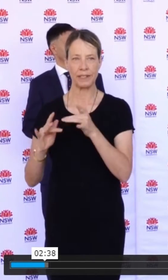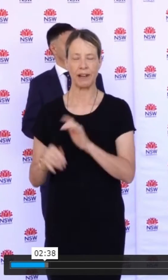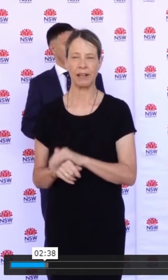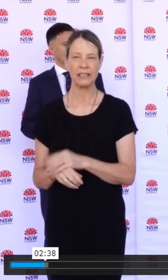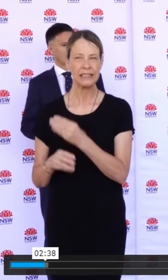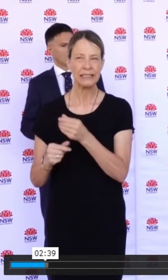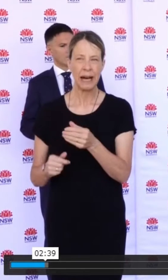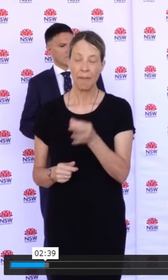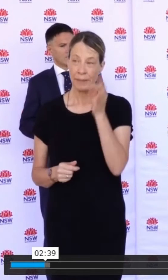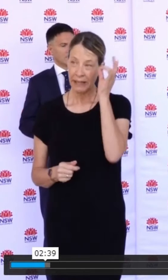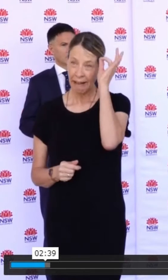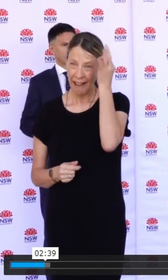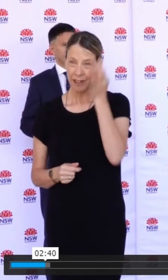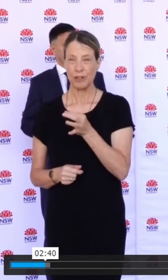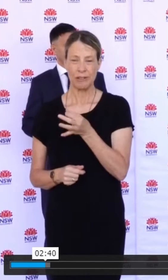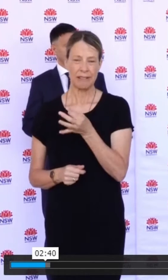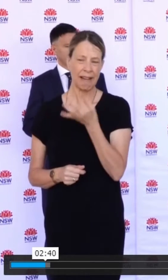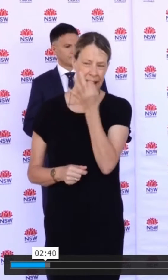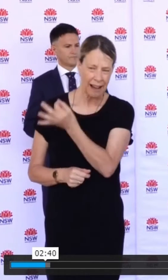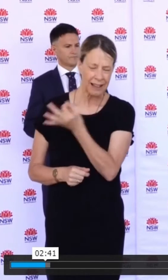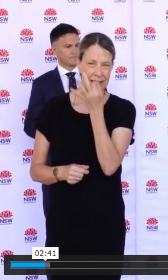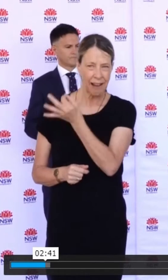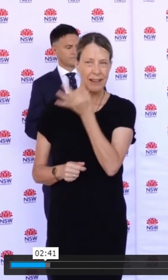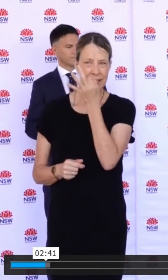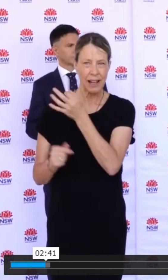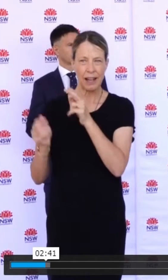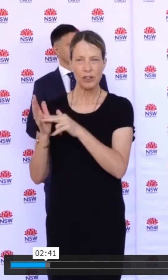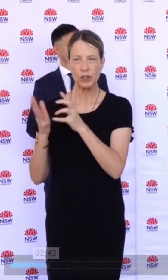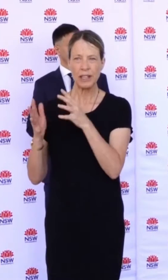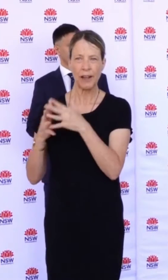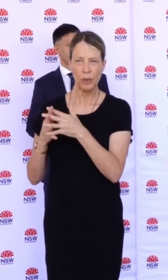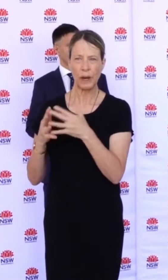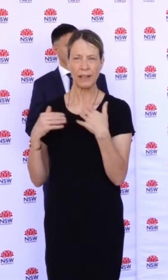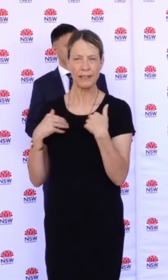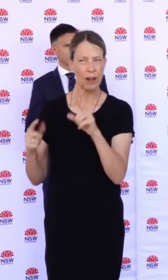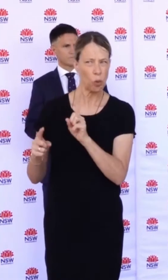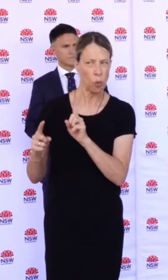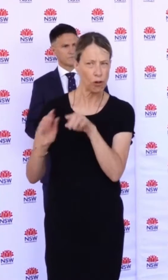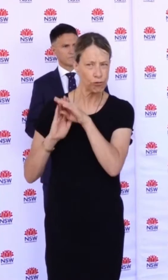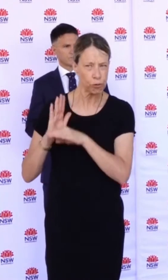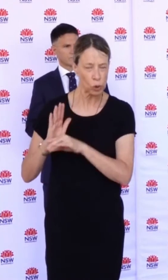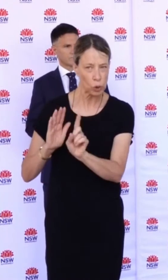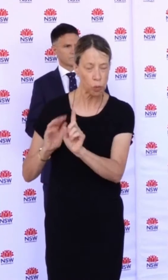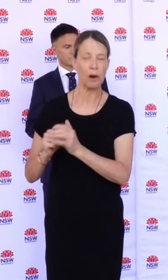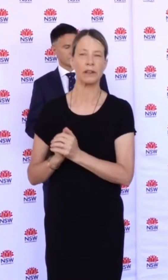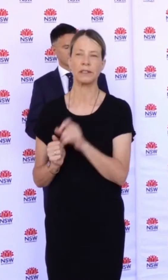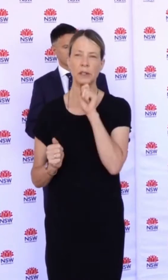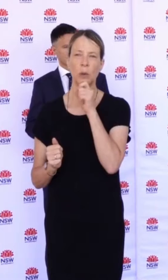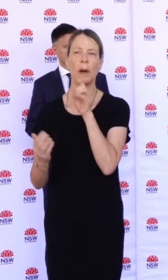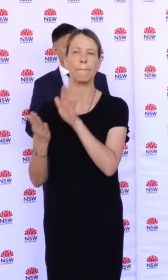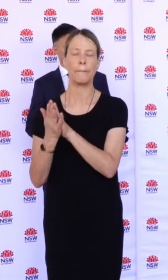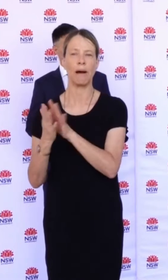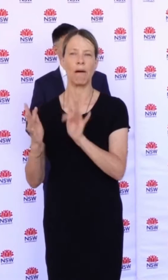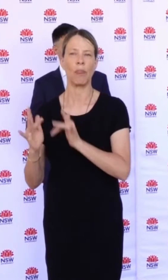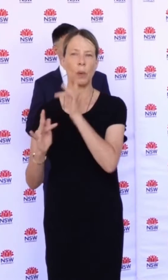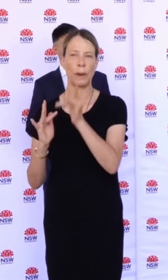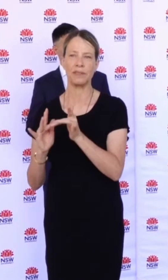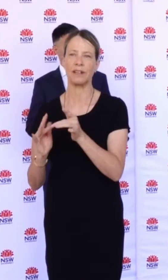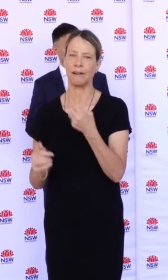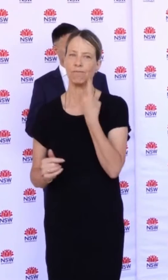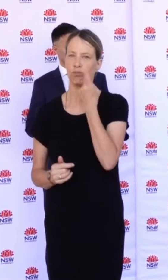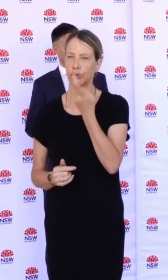councils who have been in contact already with New South Wales Health asking for what arrangements they can actually enter into